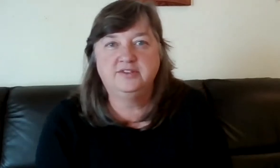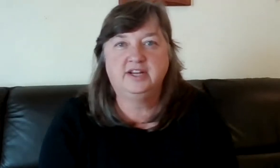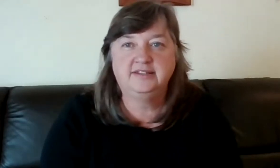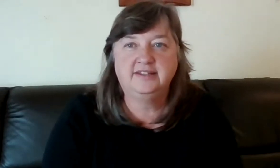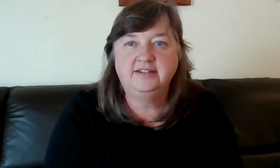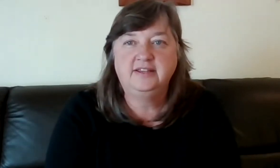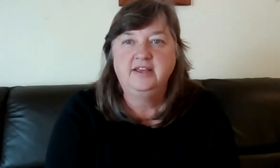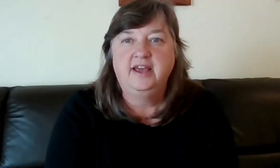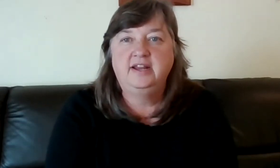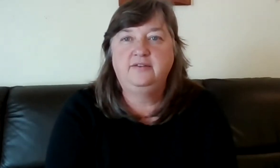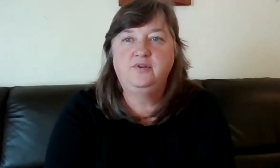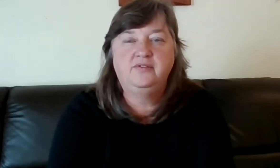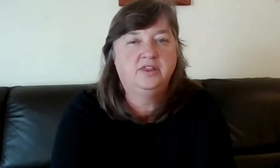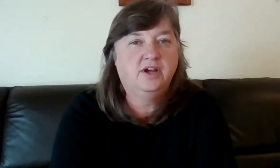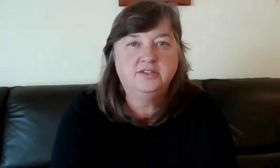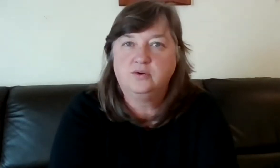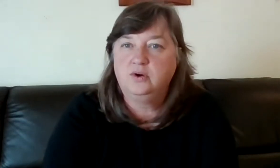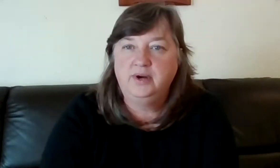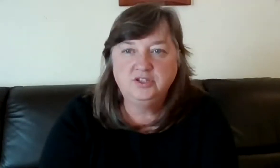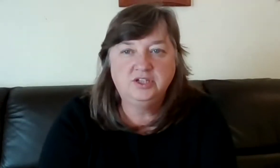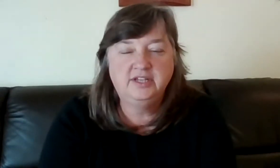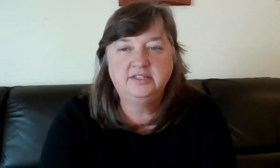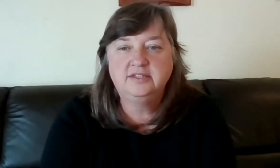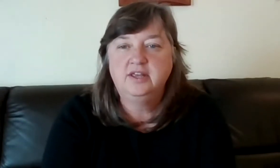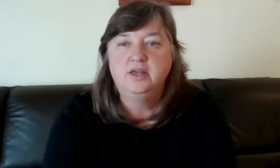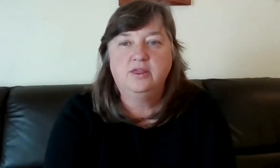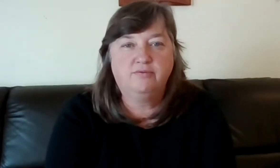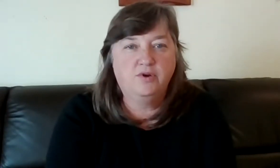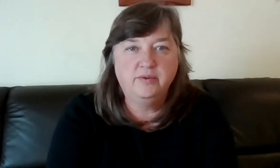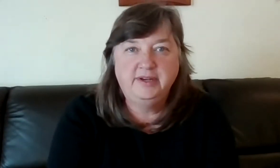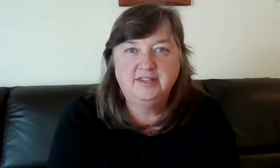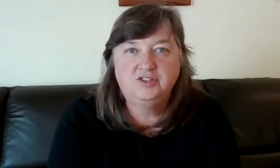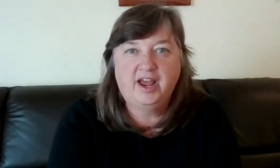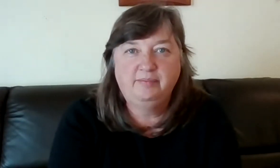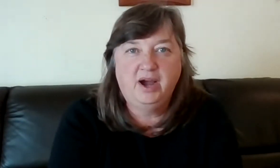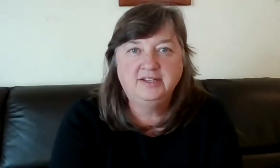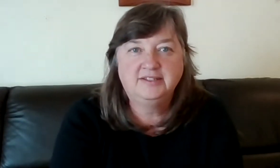that I sent. And if you have any thoughts or questions, throw them into the chat box.